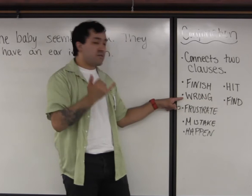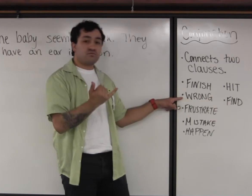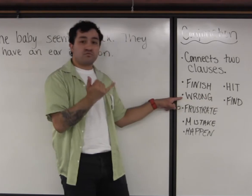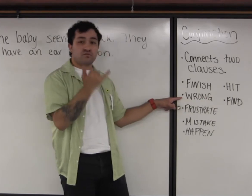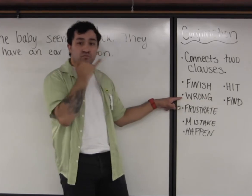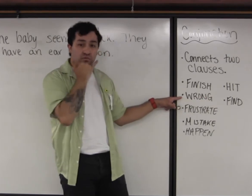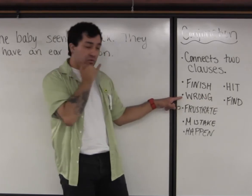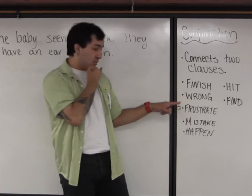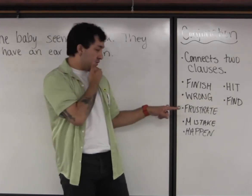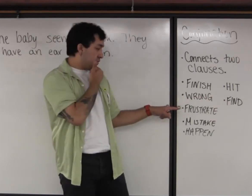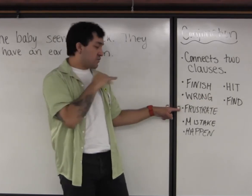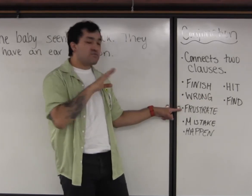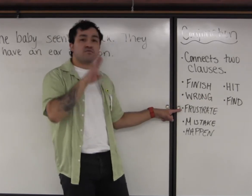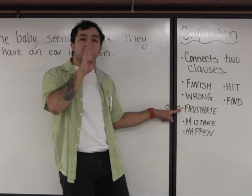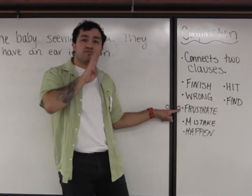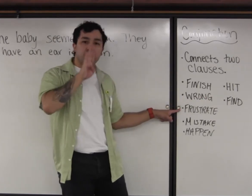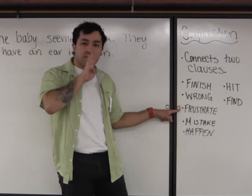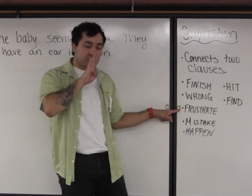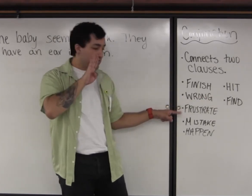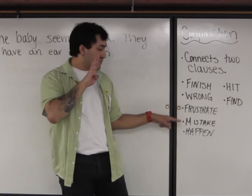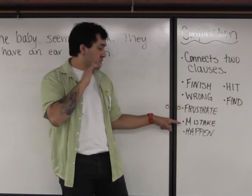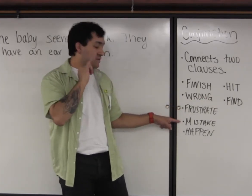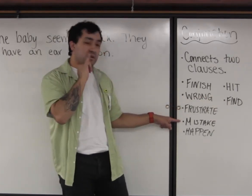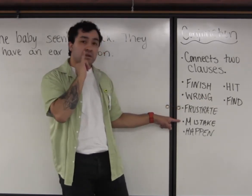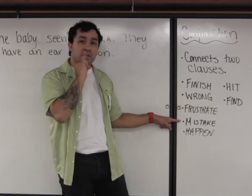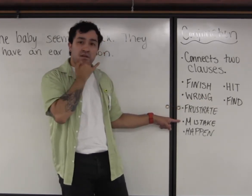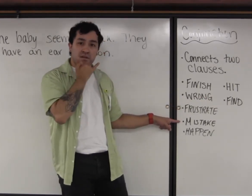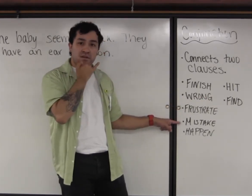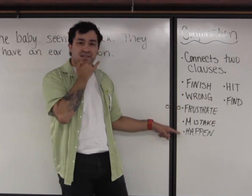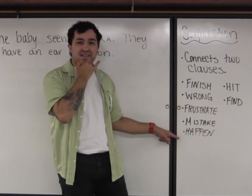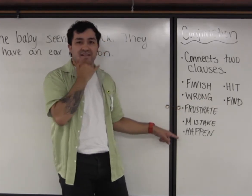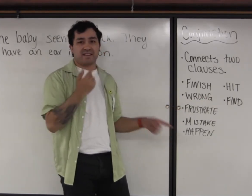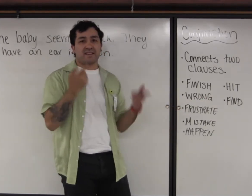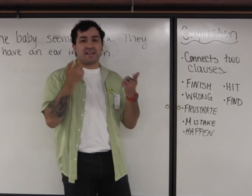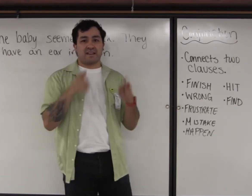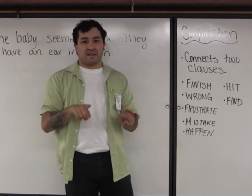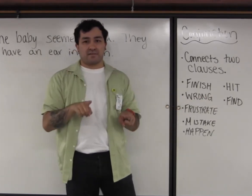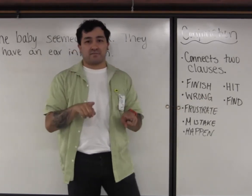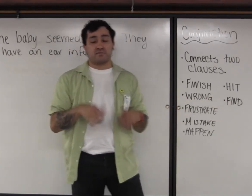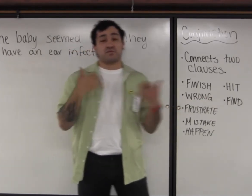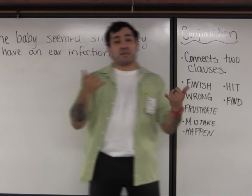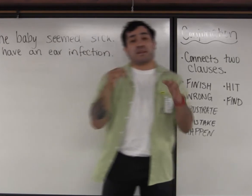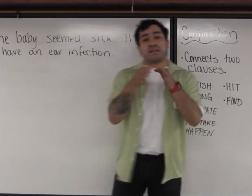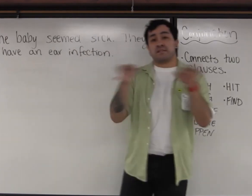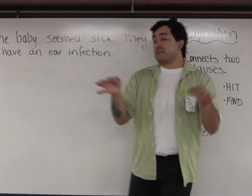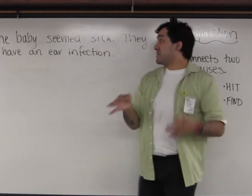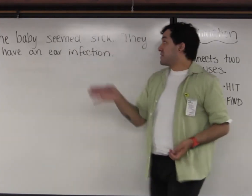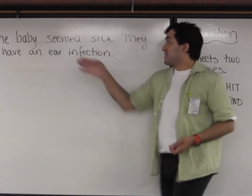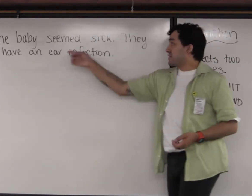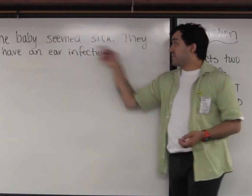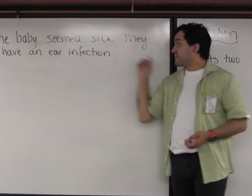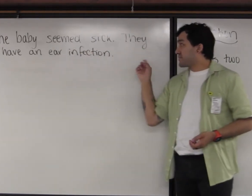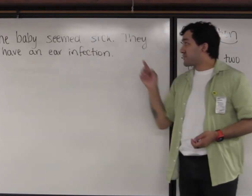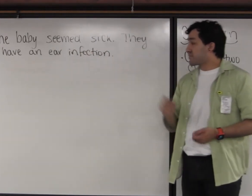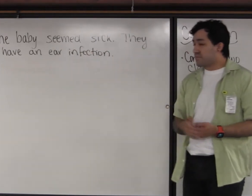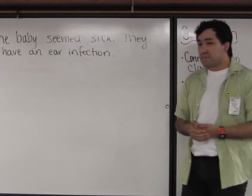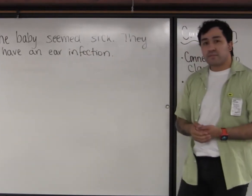find, wrong, frustrate, mistake, and happen. So those are very common ways that we can